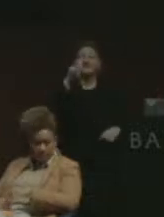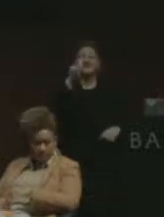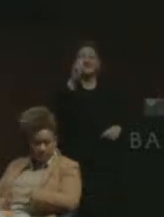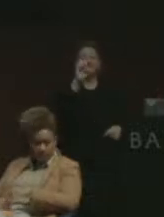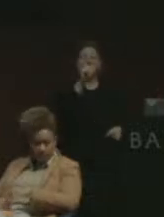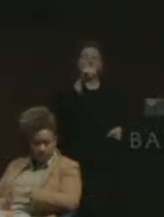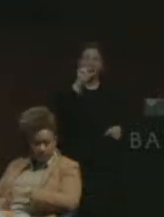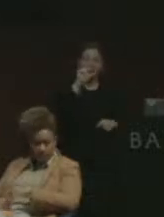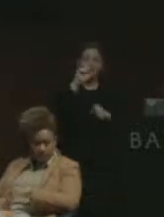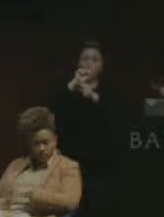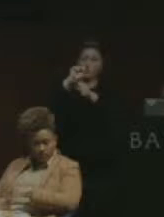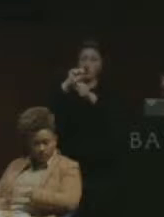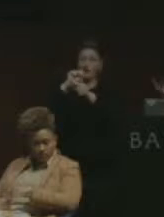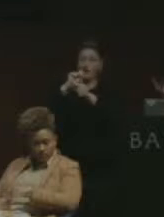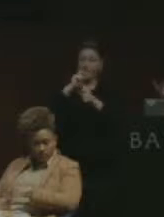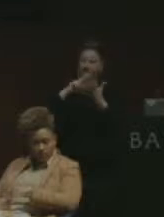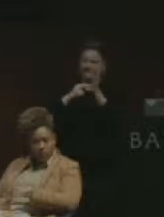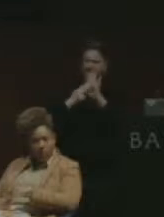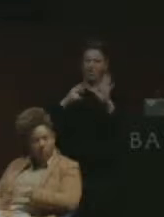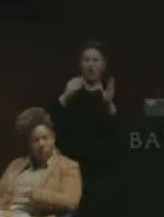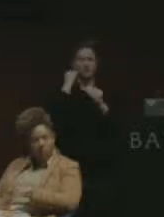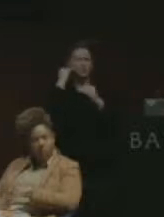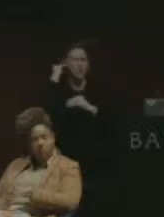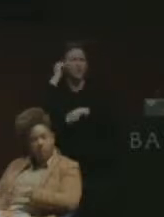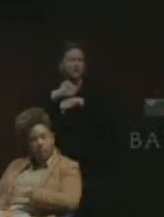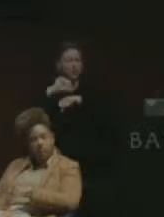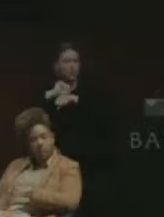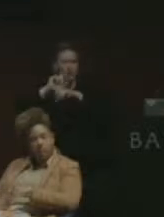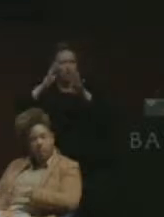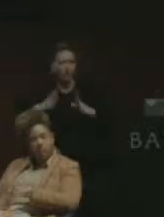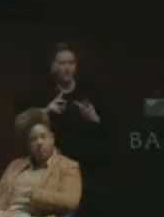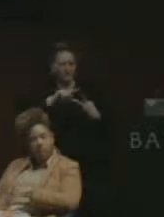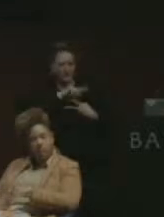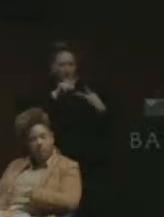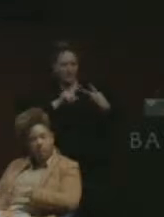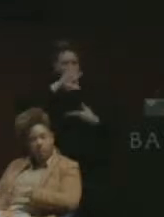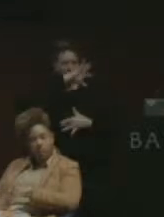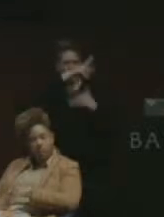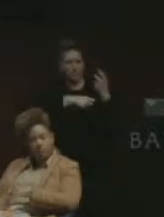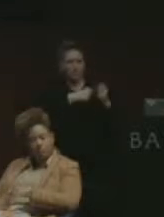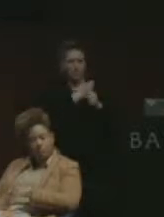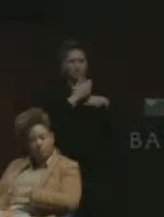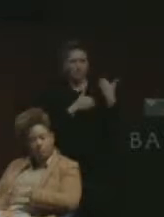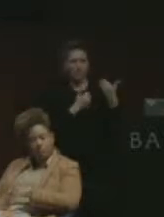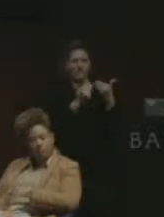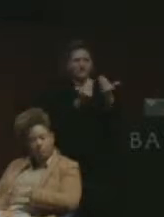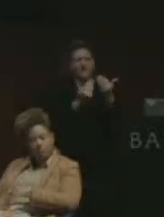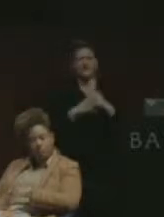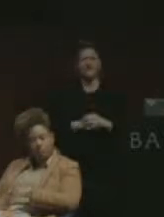for domestic workers. Over the course of a 2-year process, women came together and literally spoke for